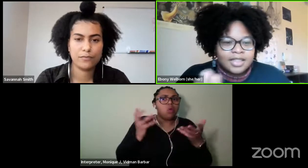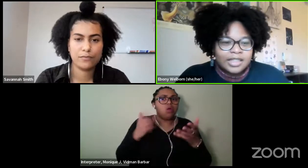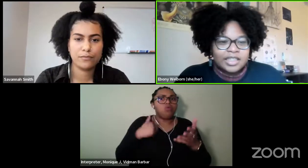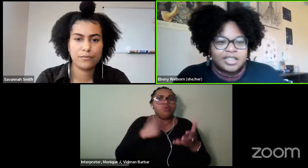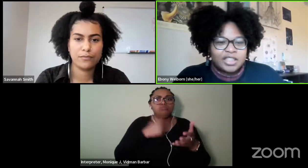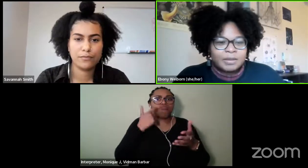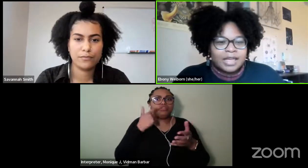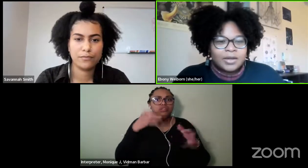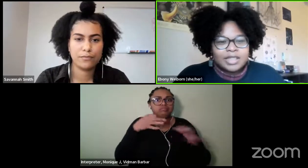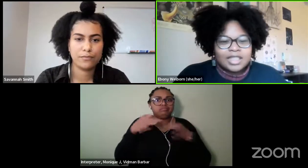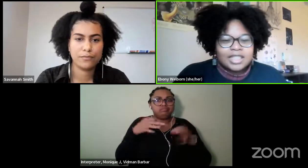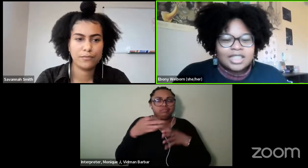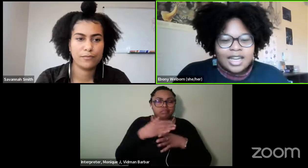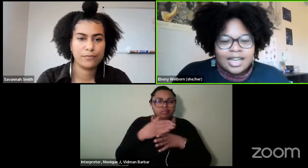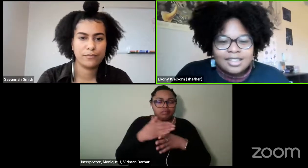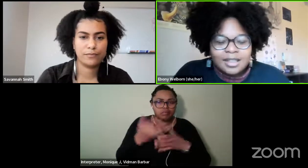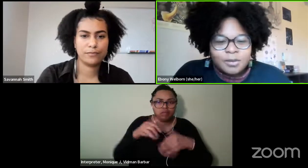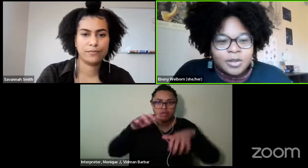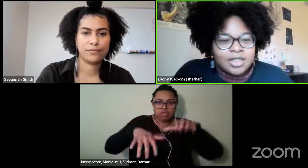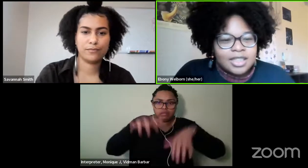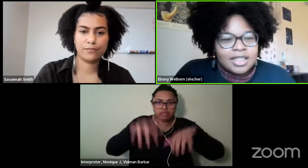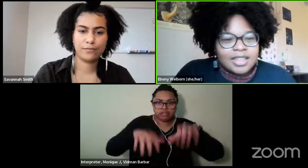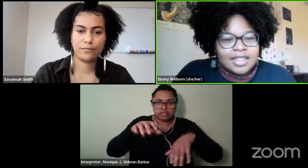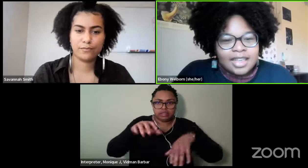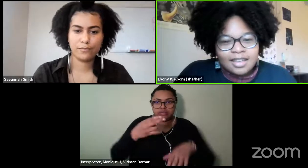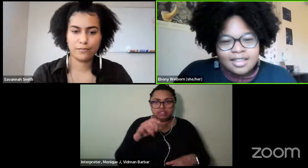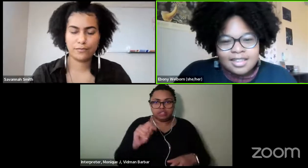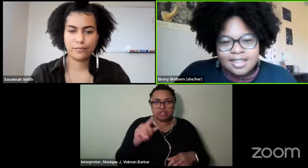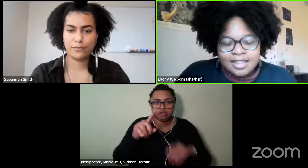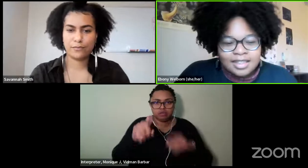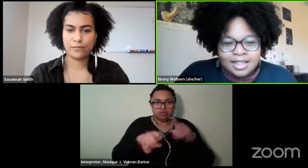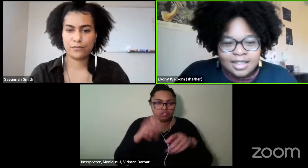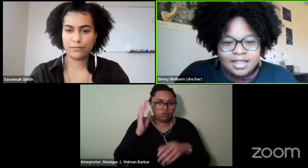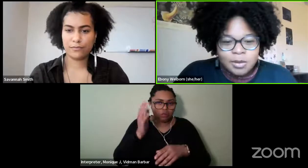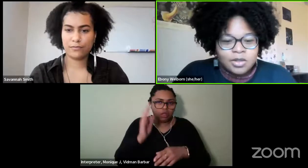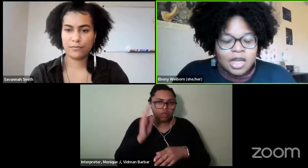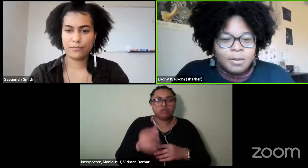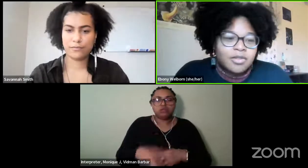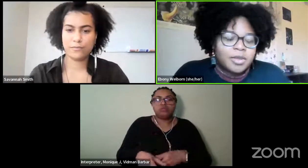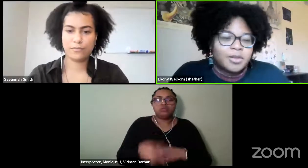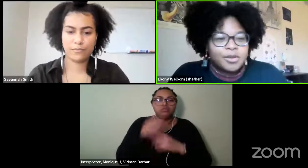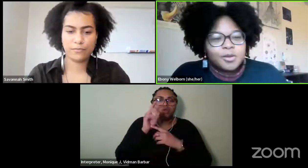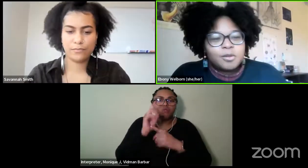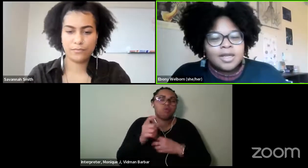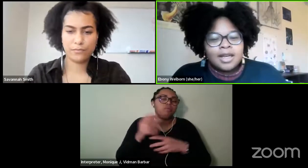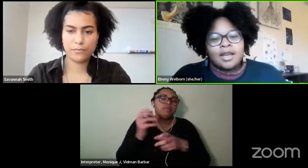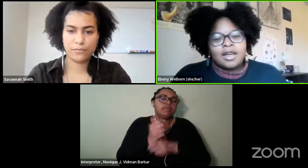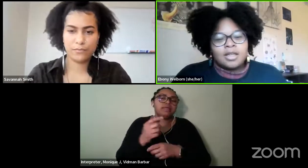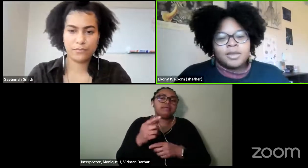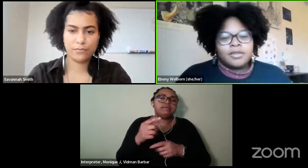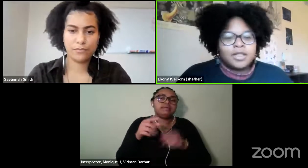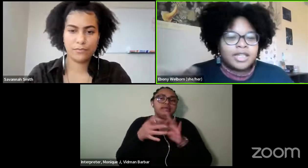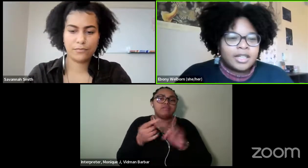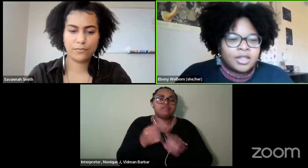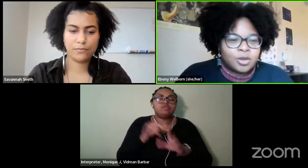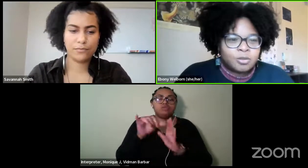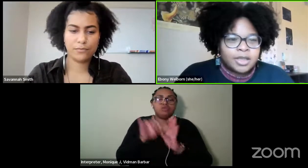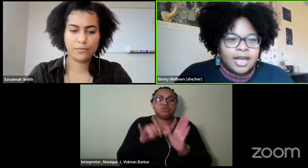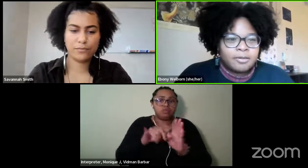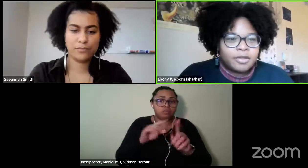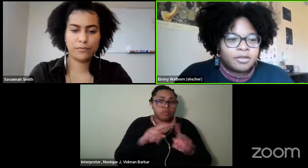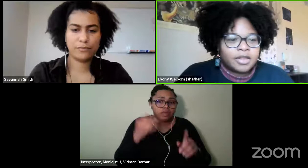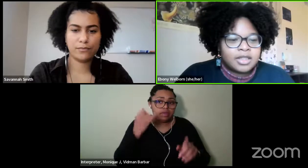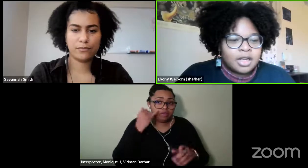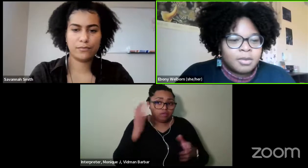And Savannah's gonna drop that question in the chat, and we'll just give a second to get some of those comments from YouTube. But if you're here in the